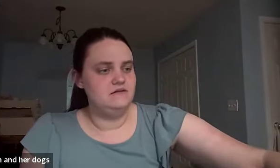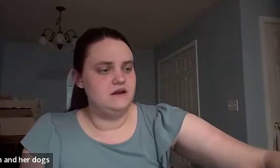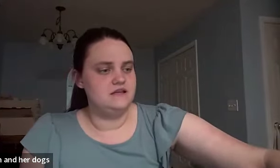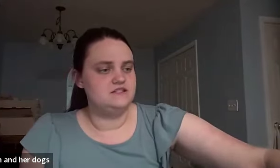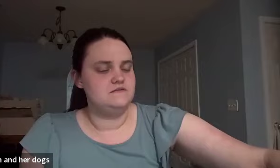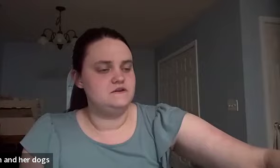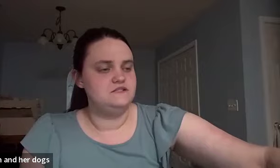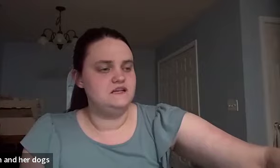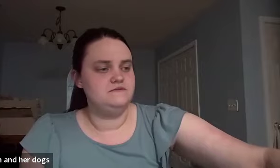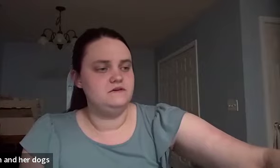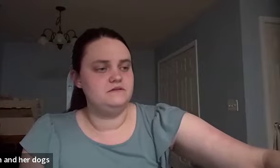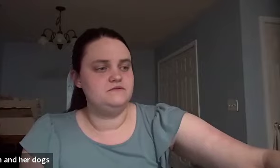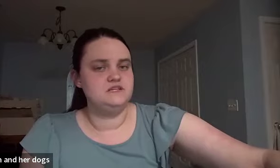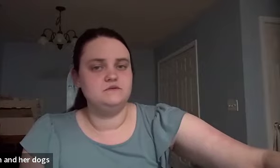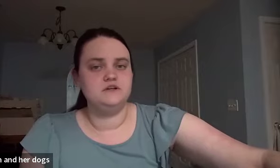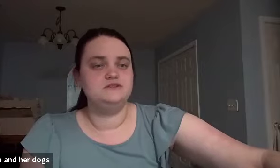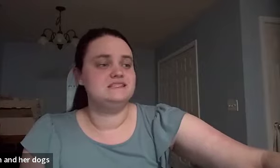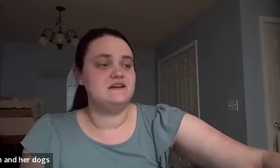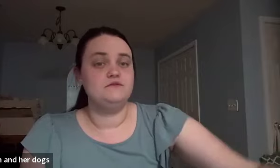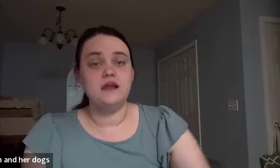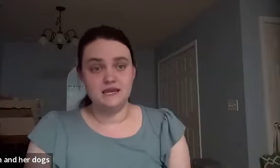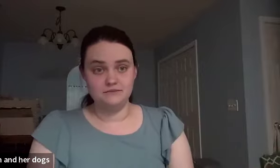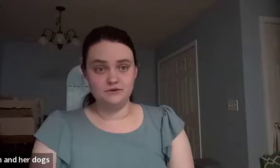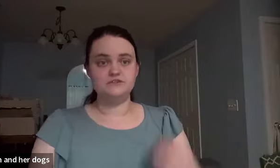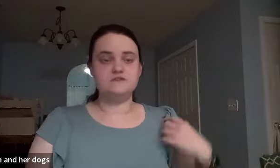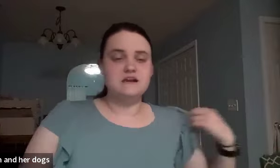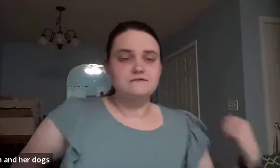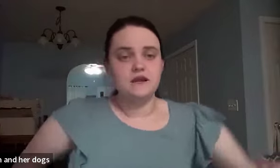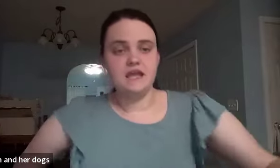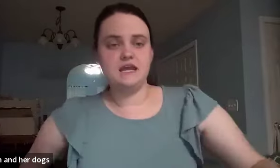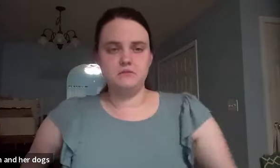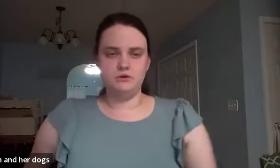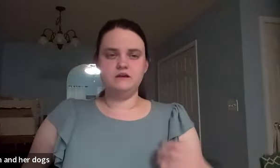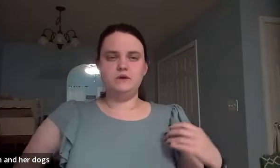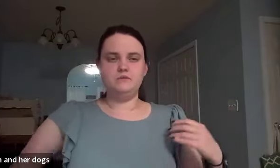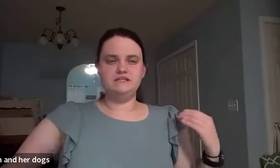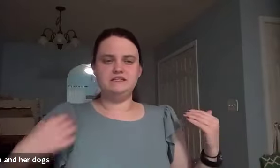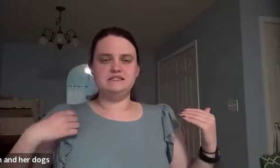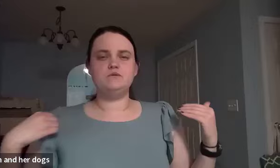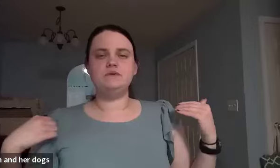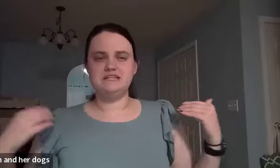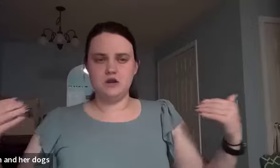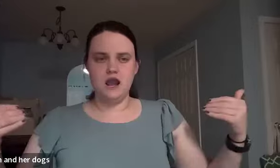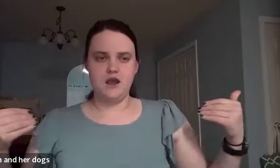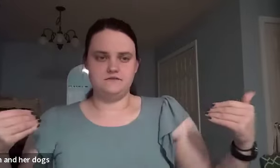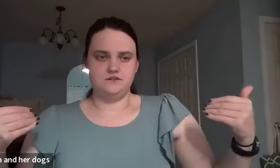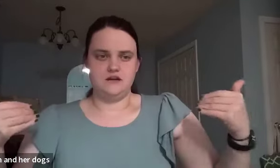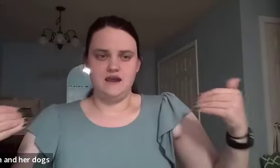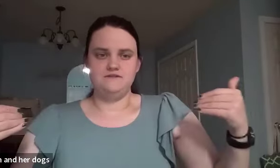All right. So the first sign we're going to do is the sign for animal. So the sign for animal it's like when we did our house. So you're going to have